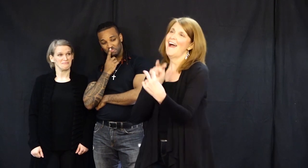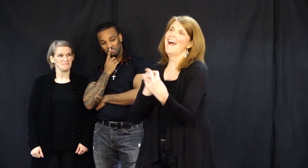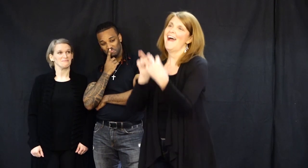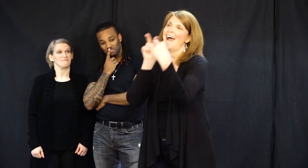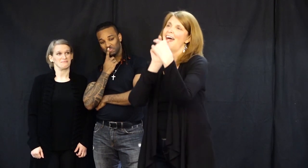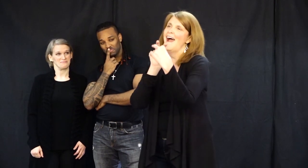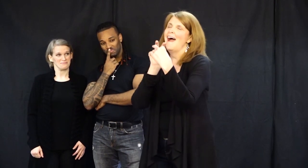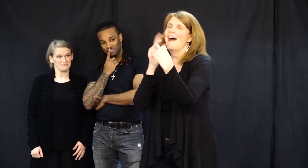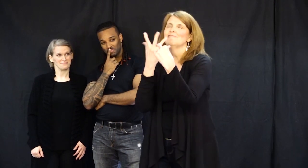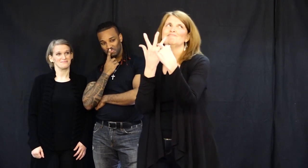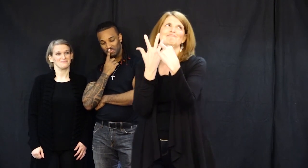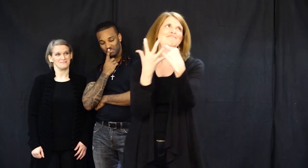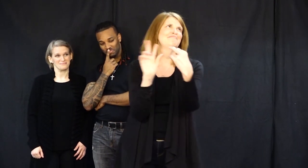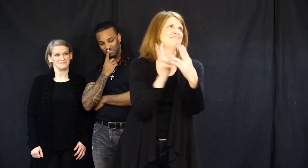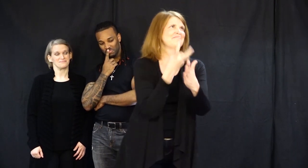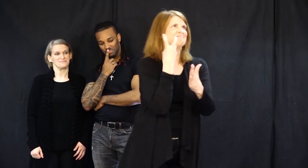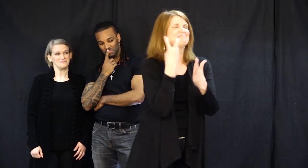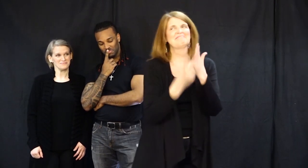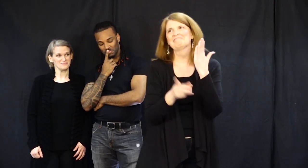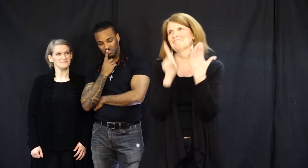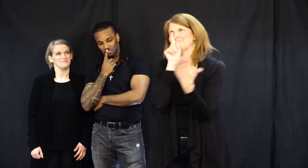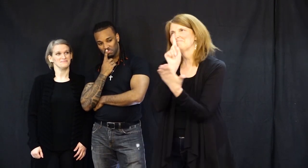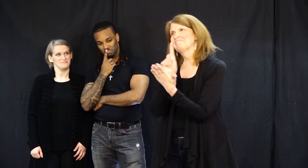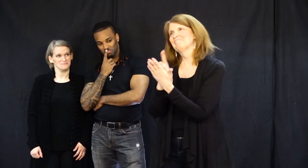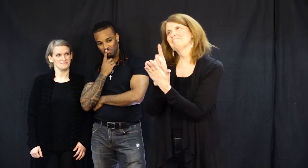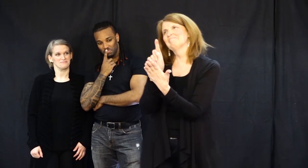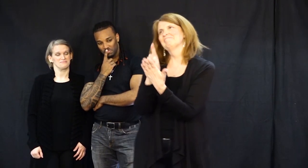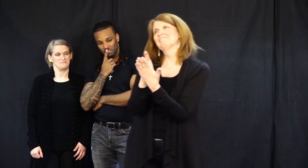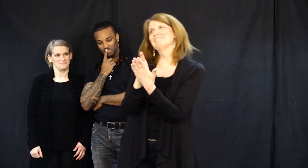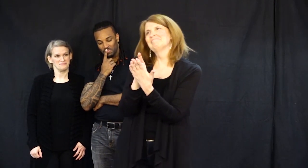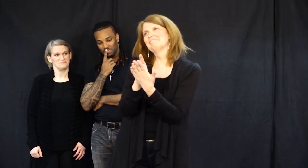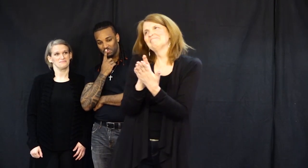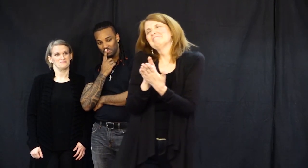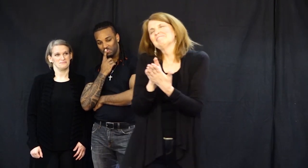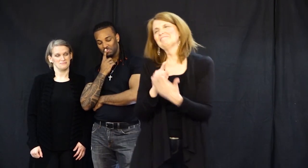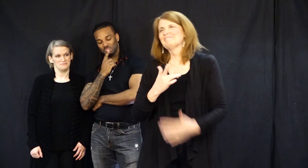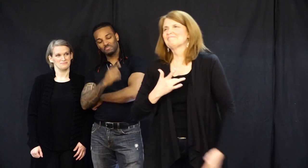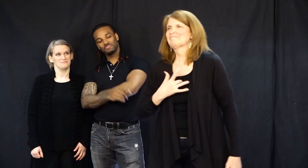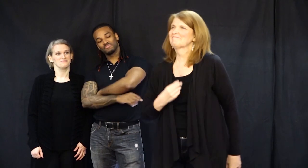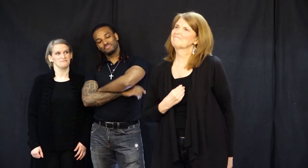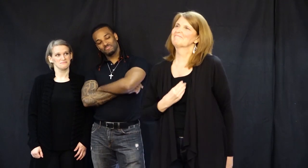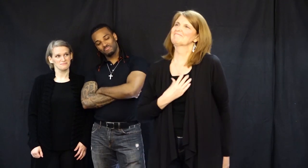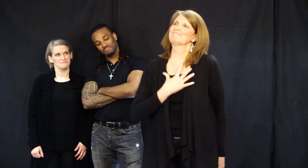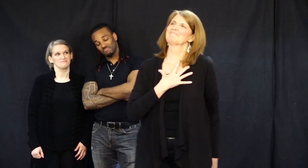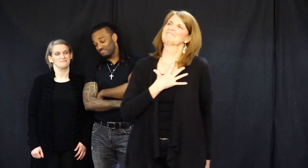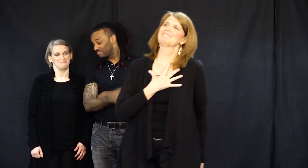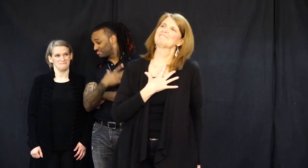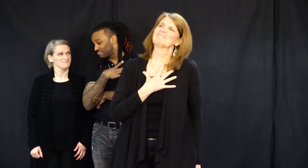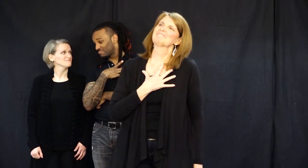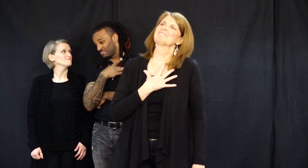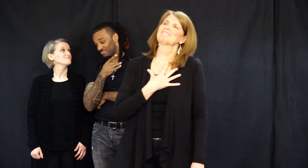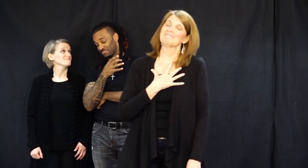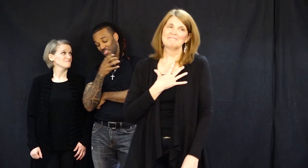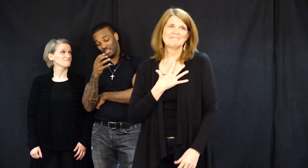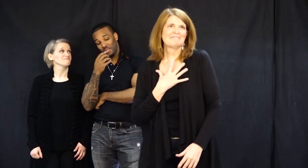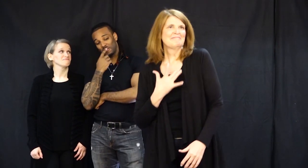I'm helpless. Down for the count and I'm drowning and I'm helpless. I am